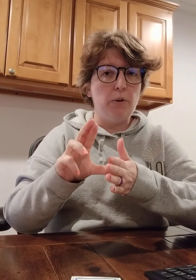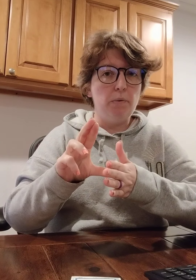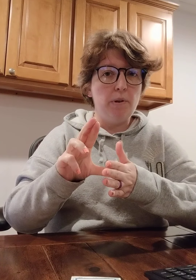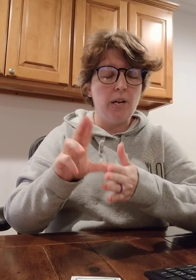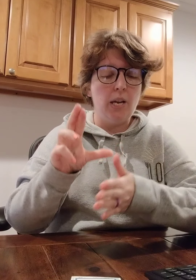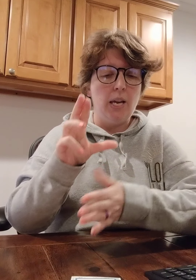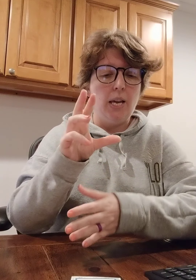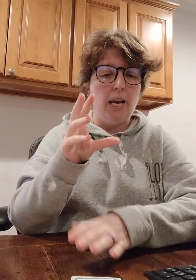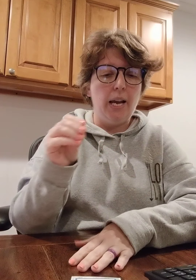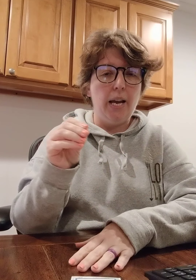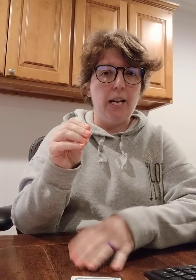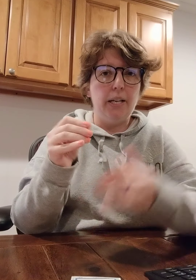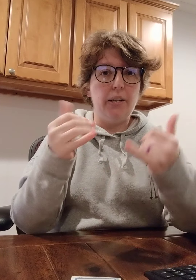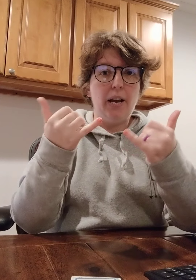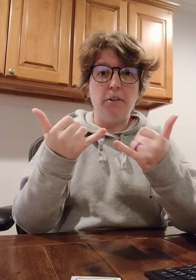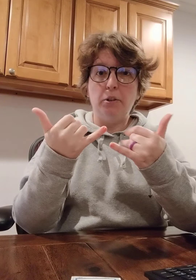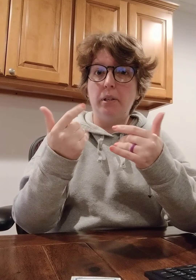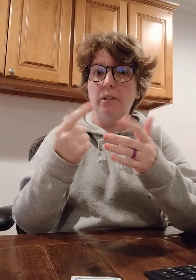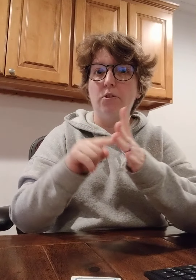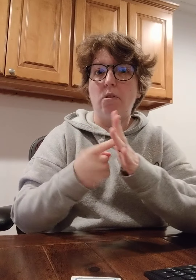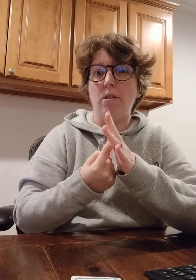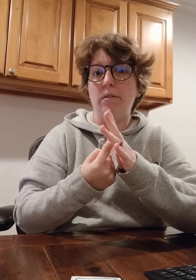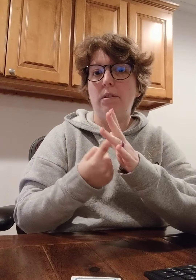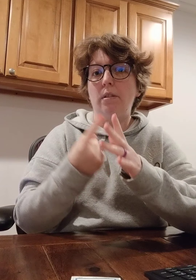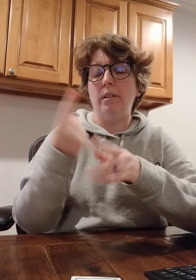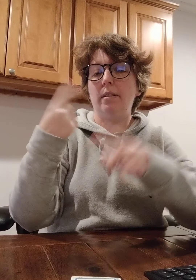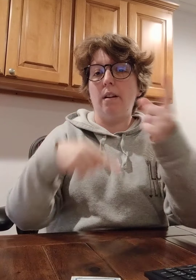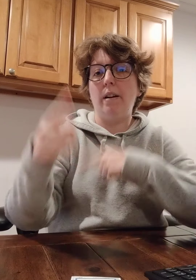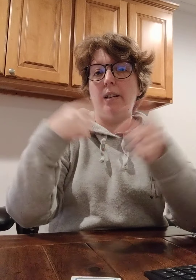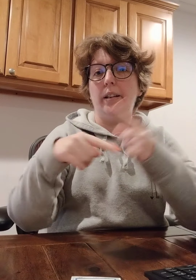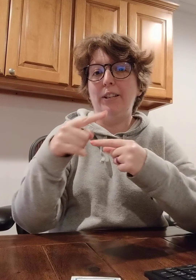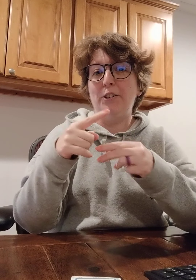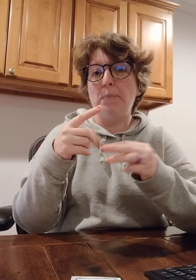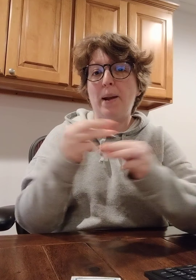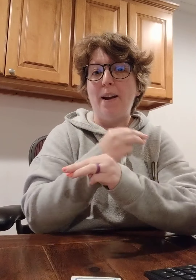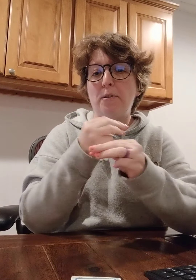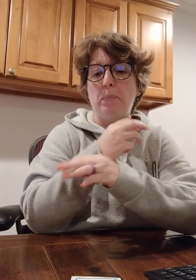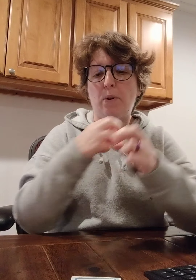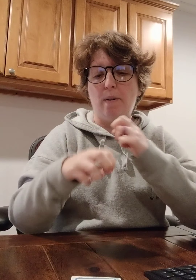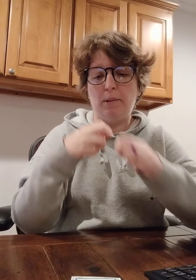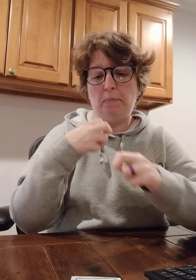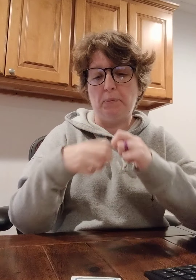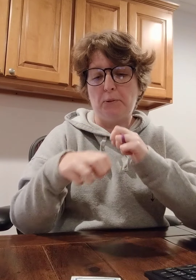review. And now you can start signing your math problems.